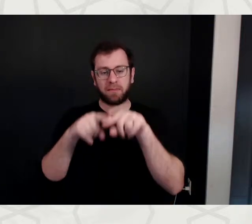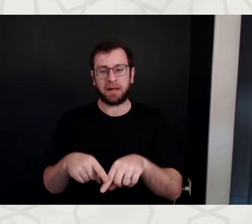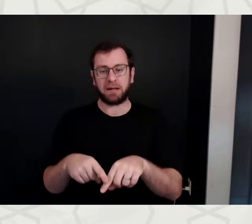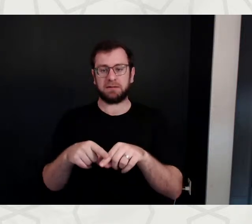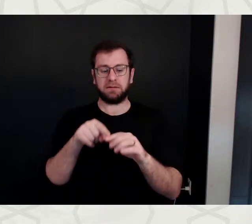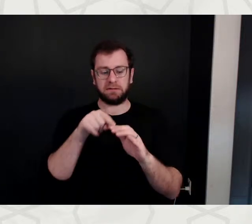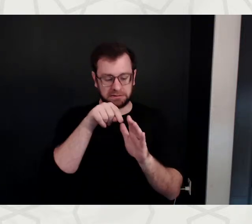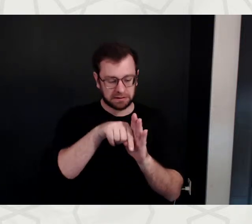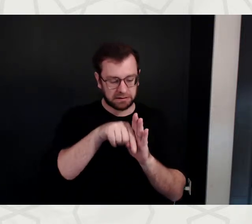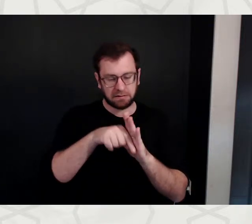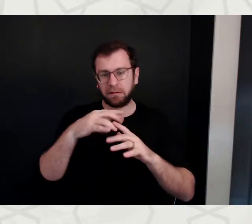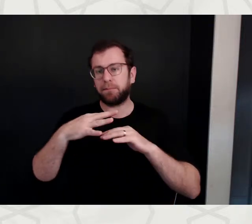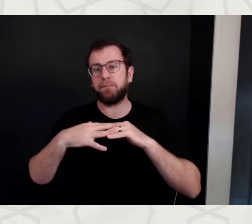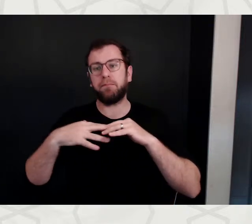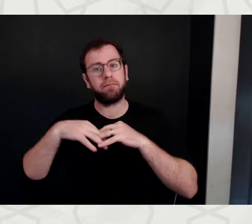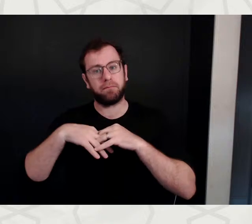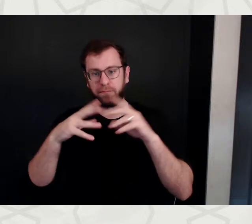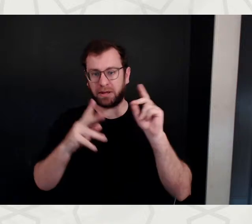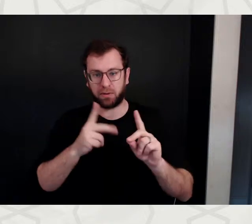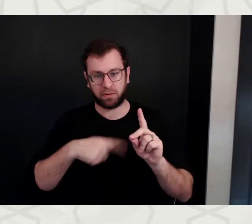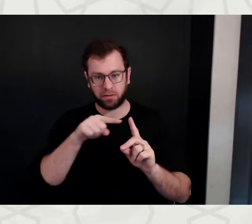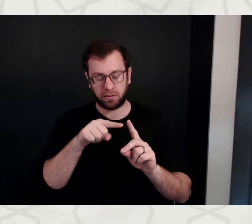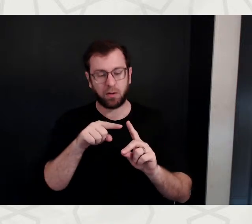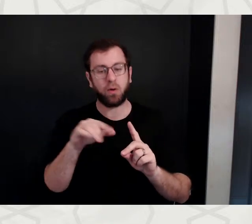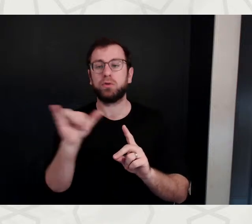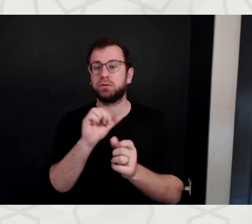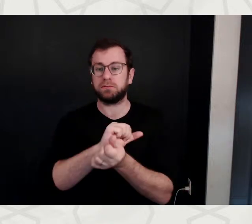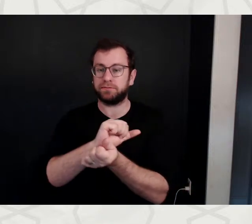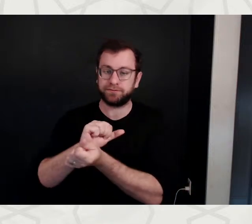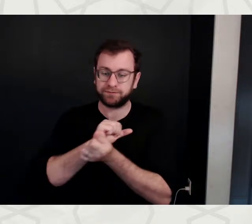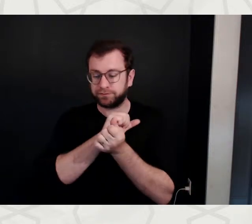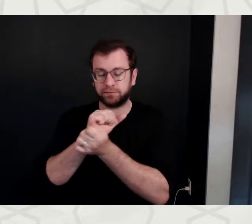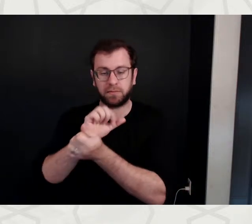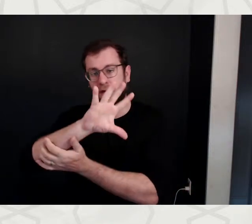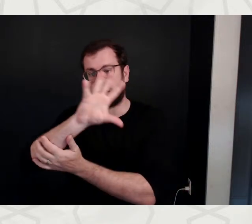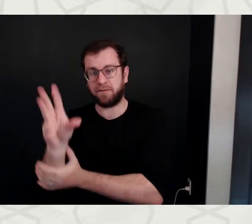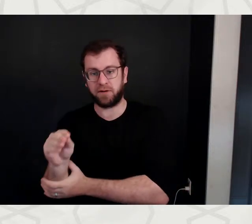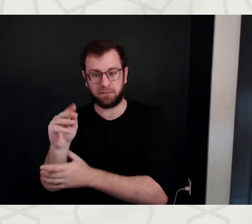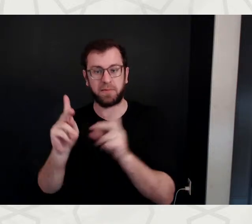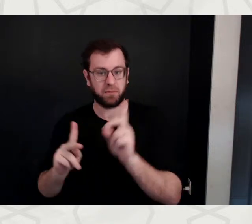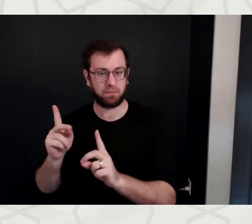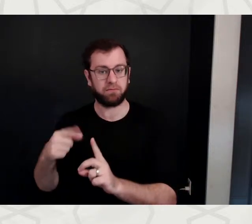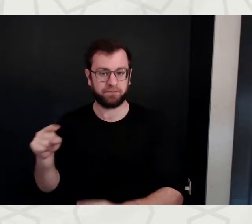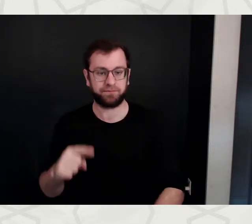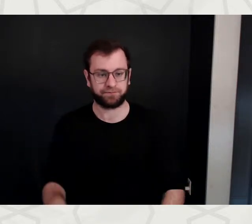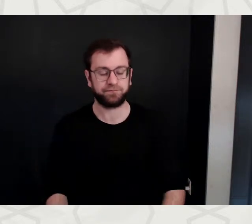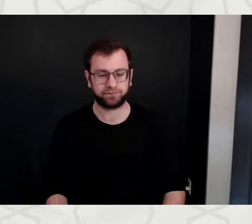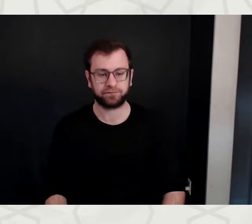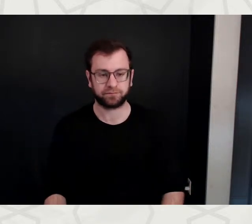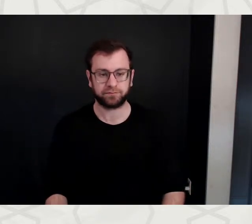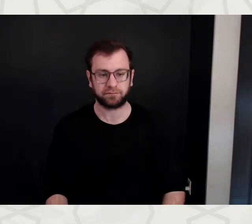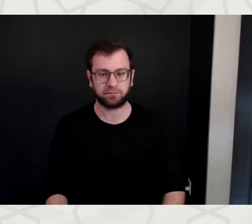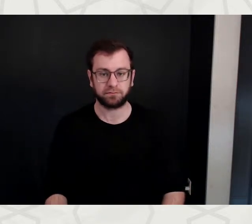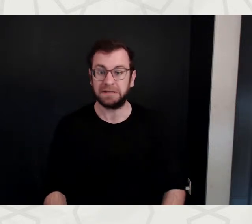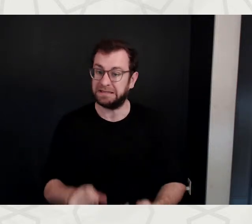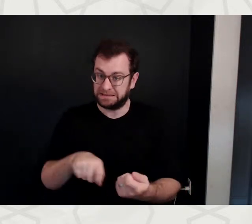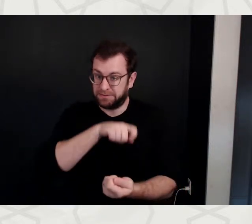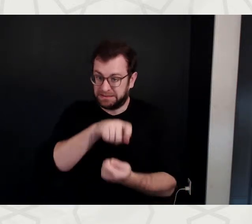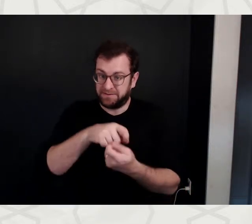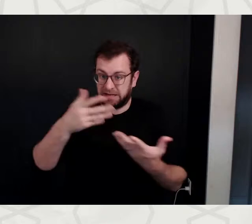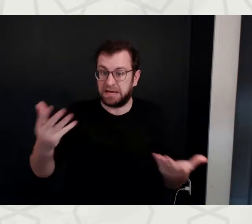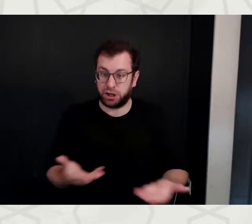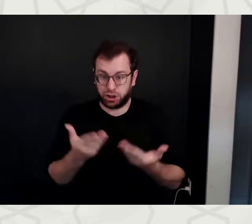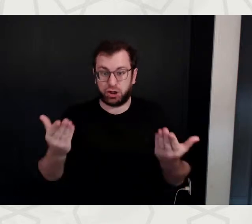indigenous people and the enslavement of African people. And especially here in the